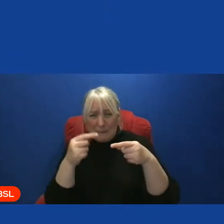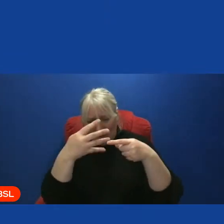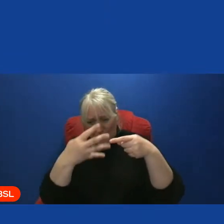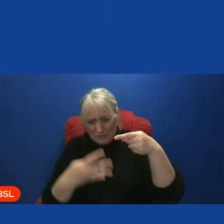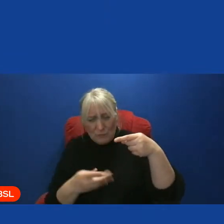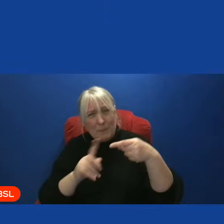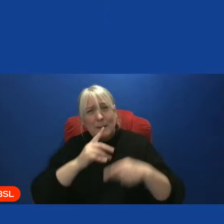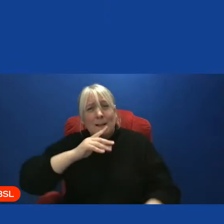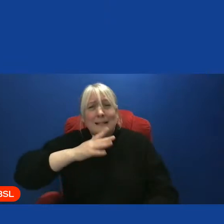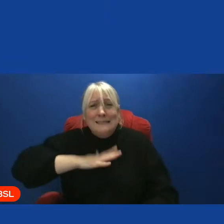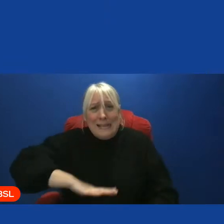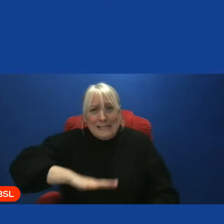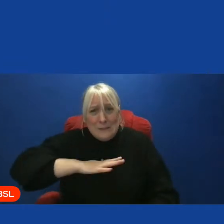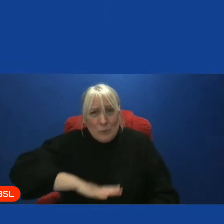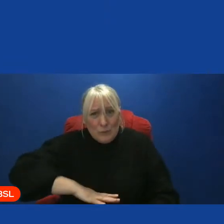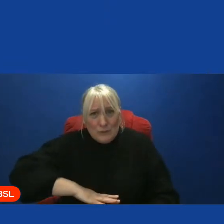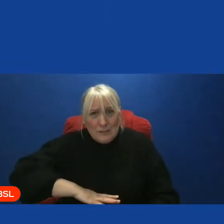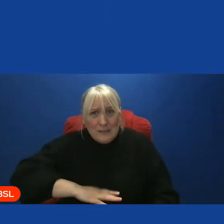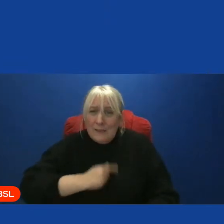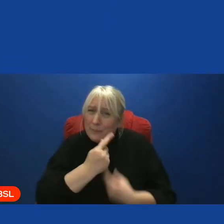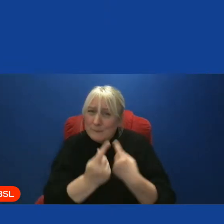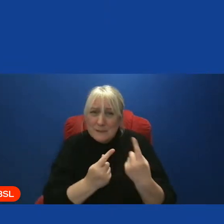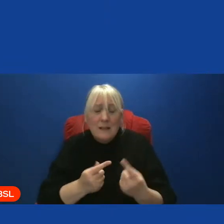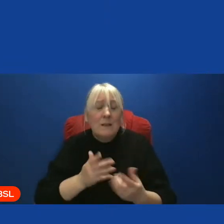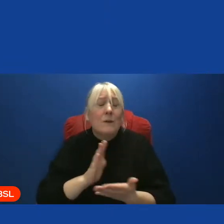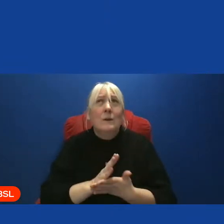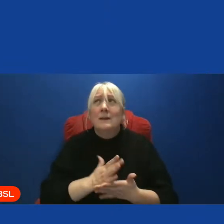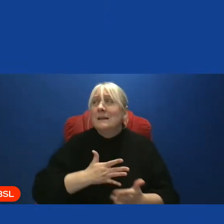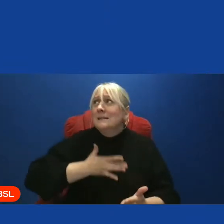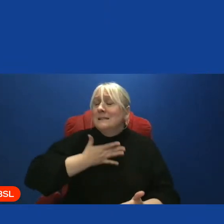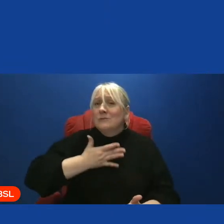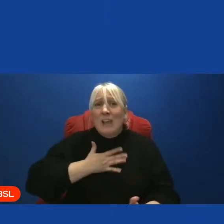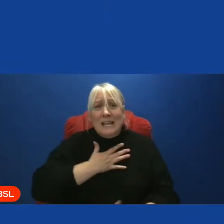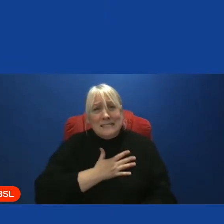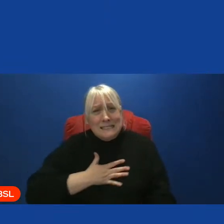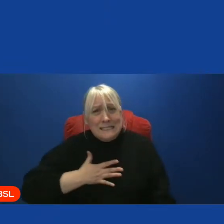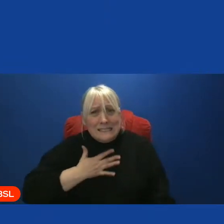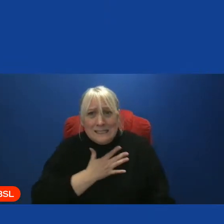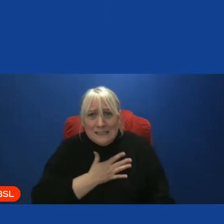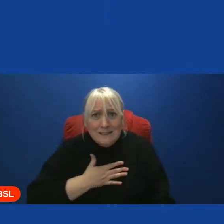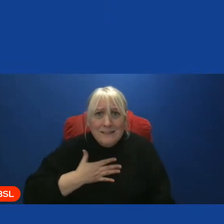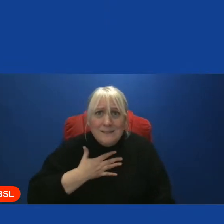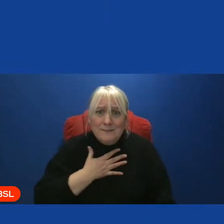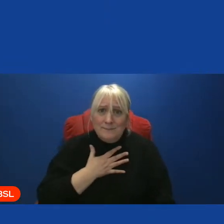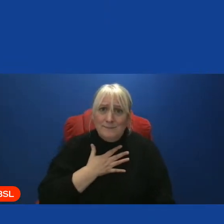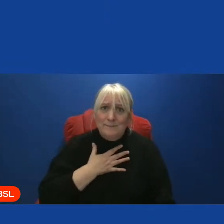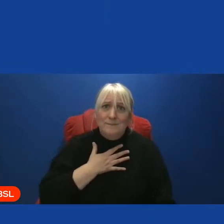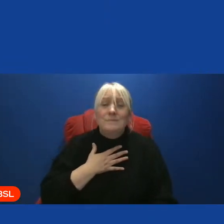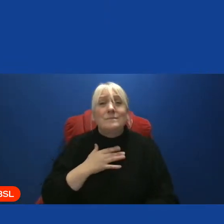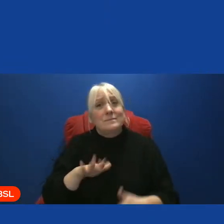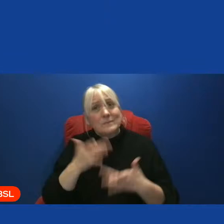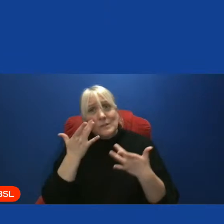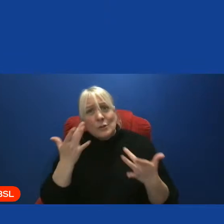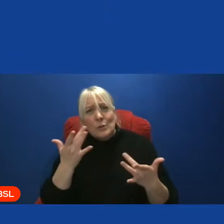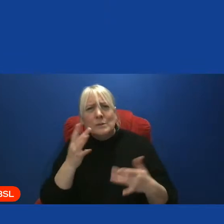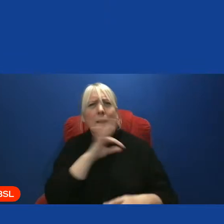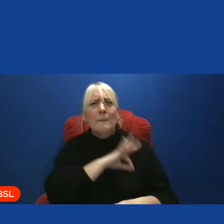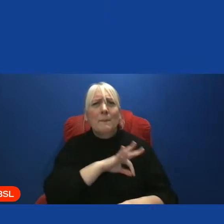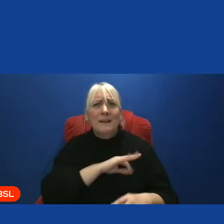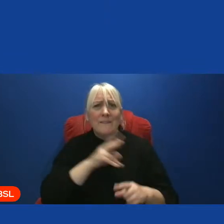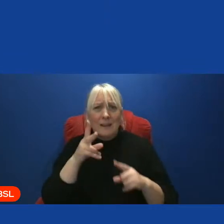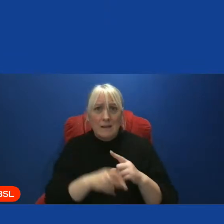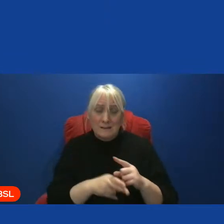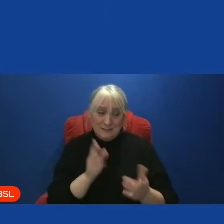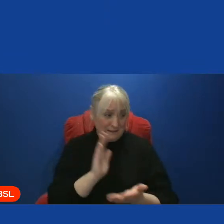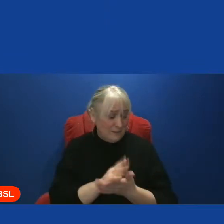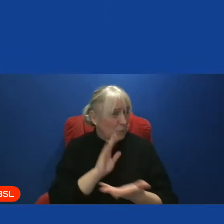that are so distressing that it gets across to you that these benefit cuts could destroy